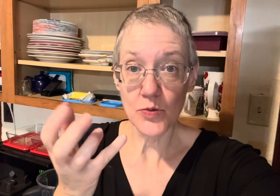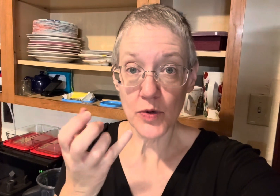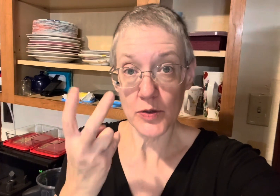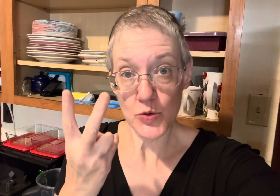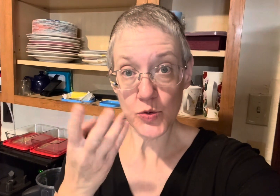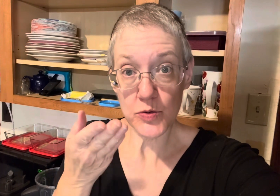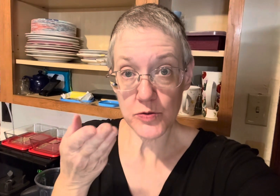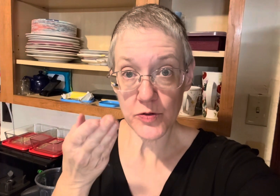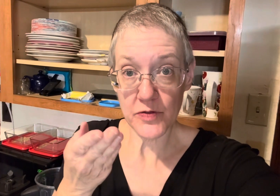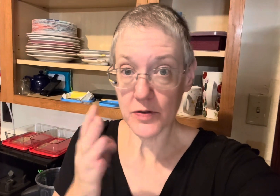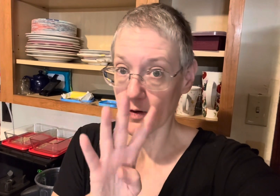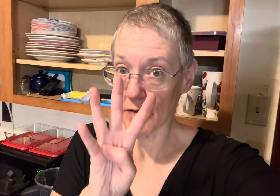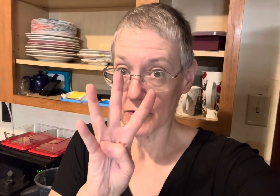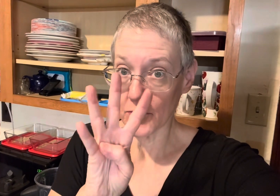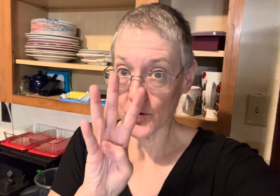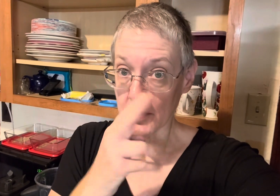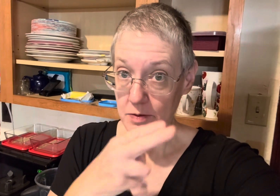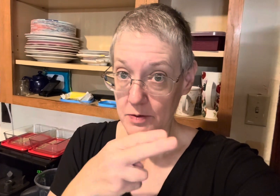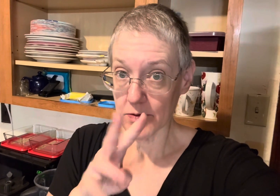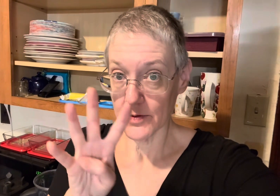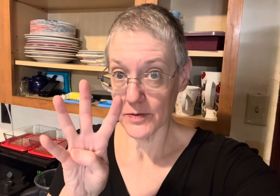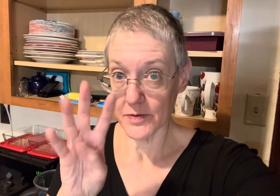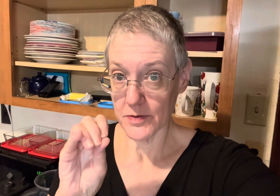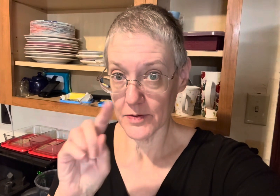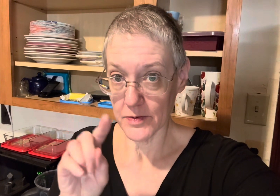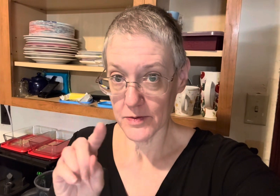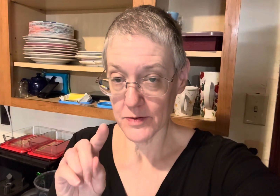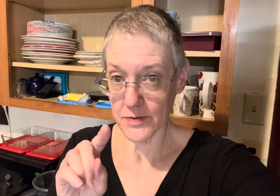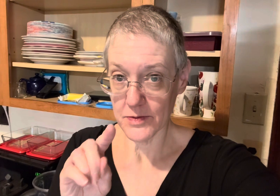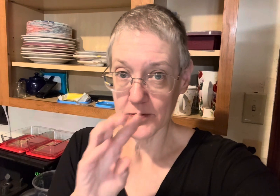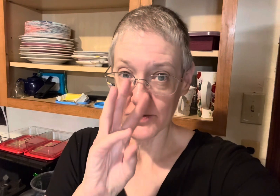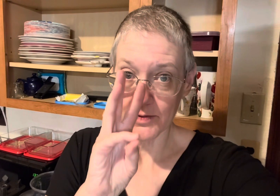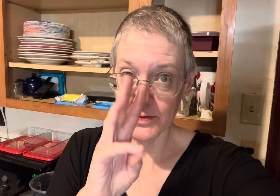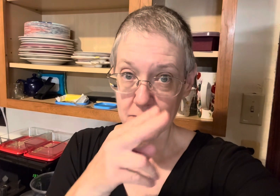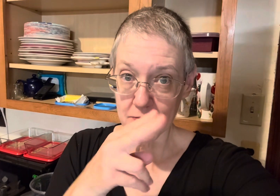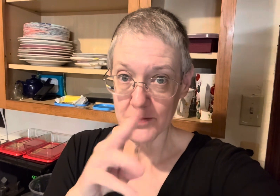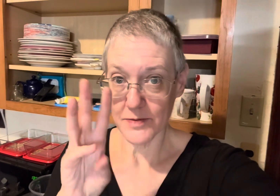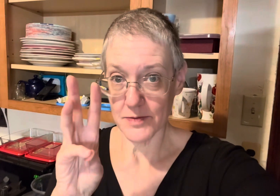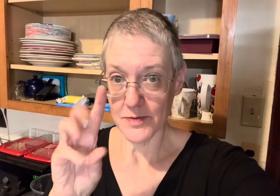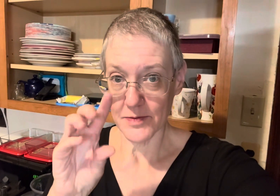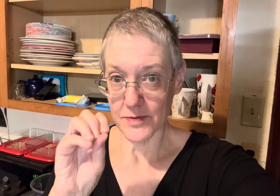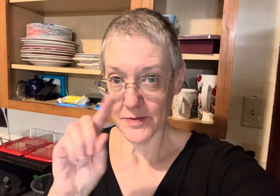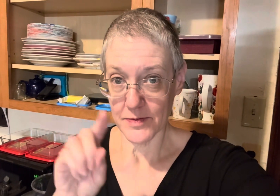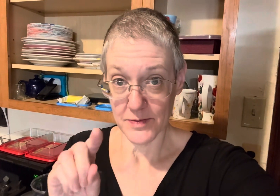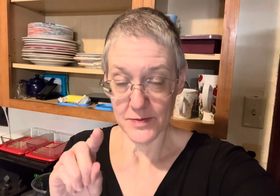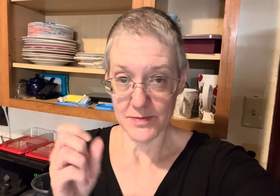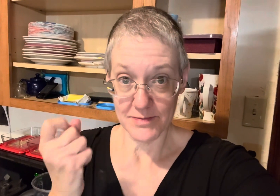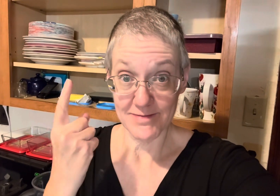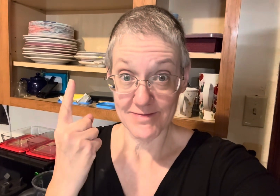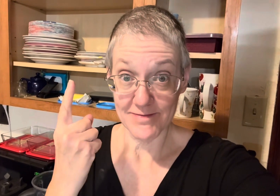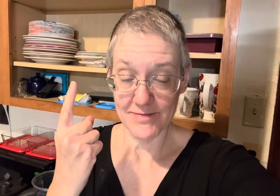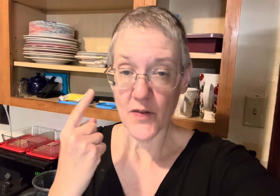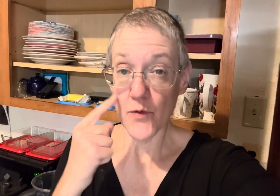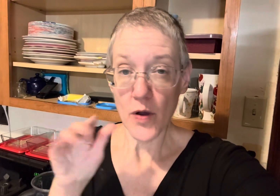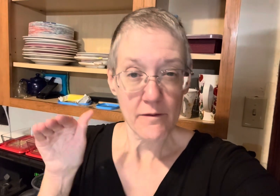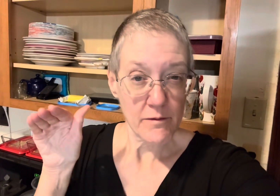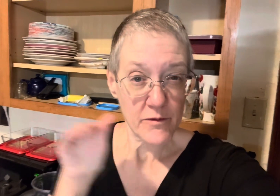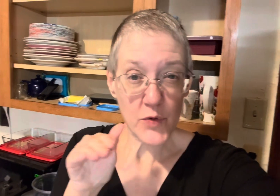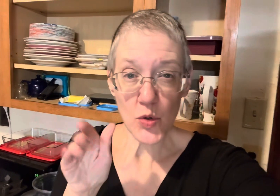servings, you would use 4 eggs and 4 ounces of cream cheese. 6 eggs, 6 ounces of cream cheese. Get it?